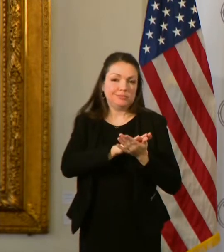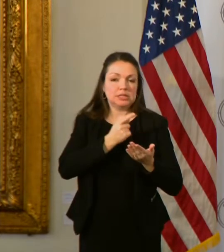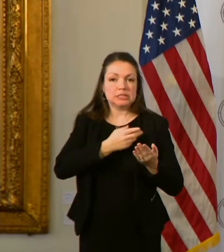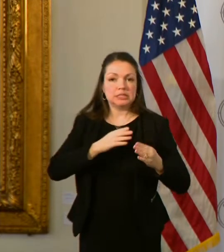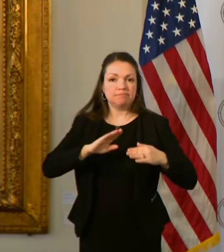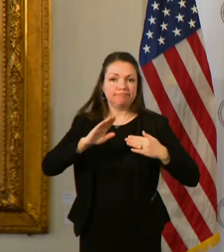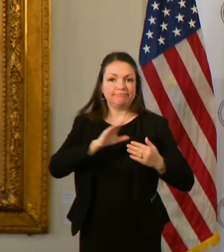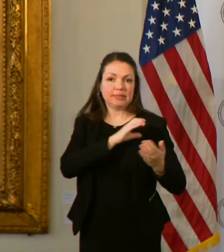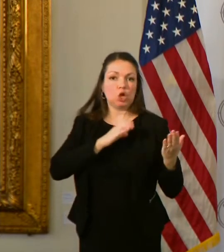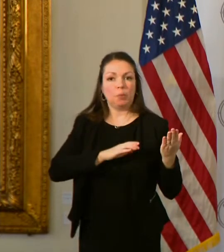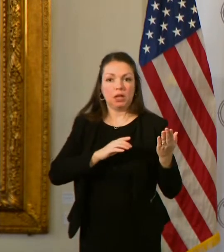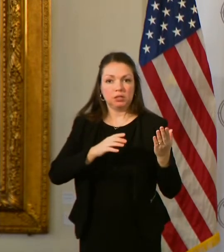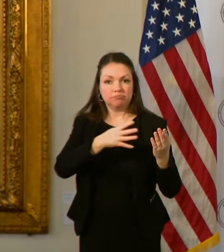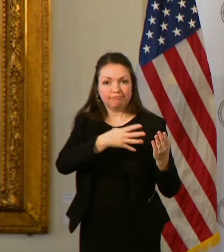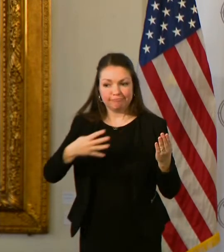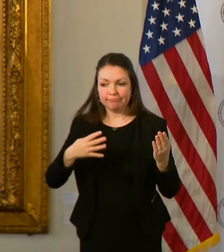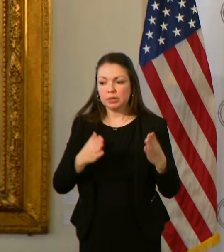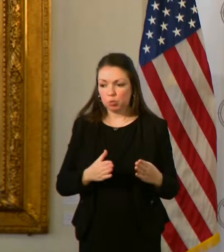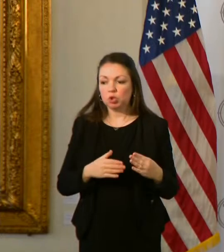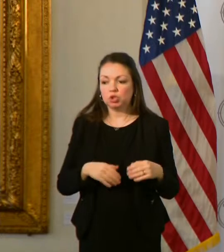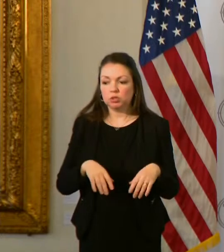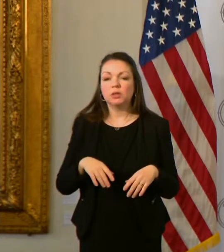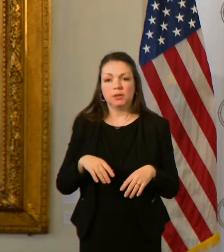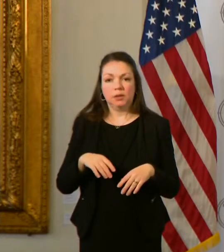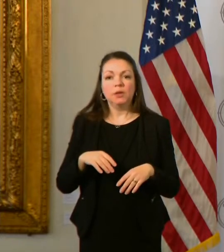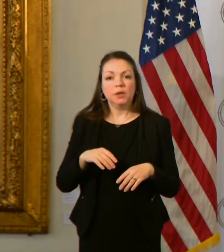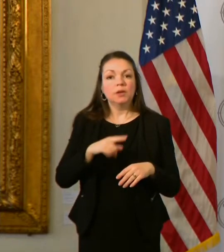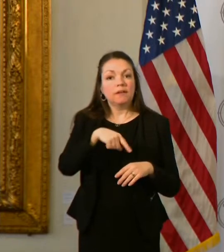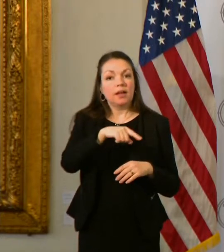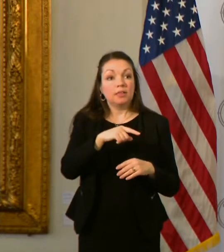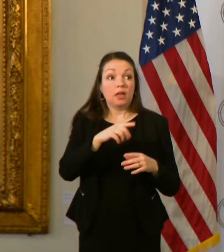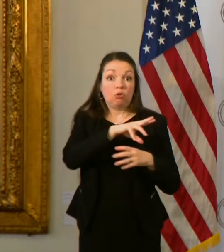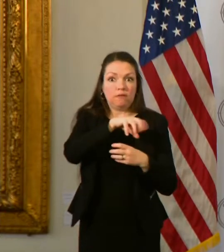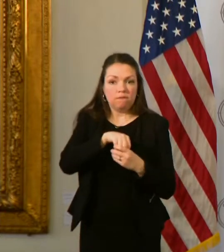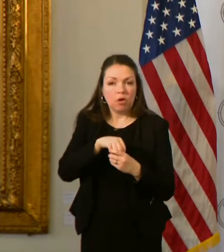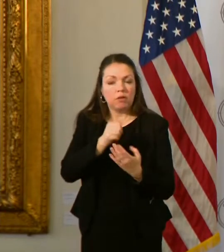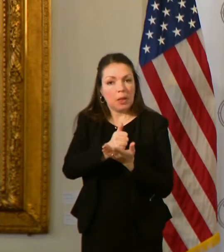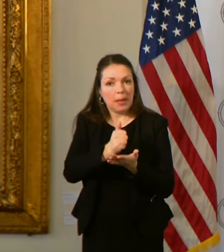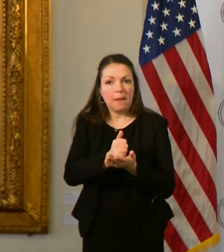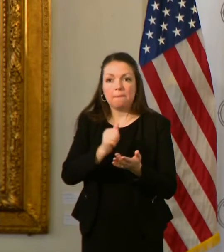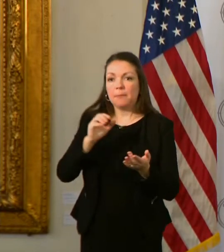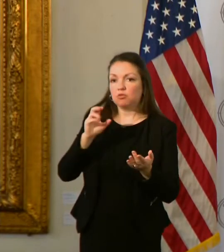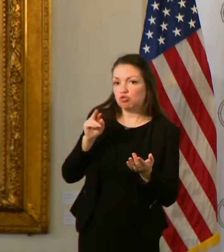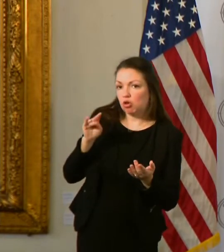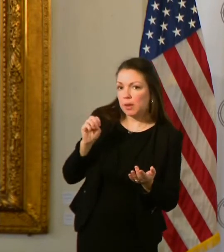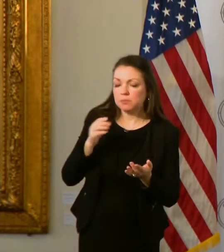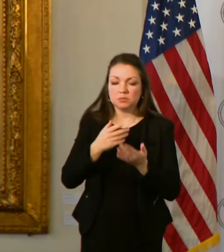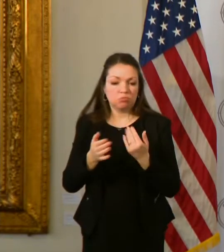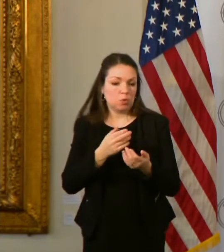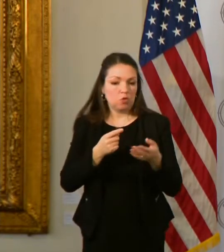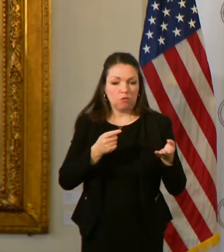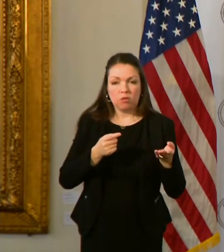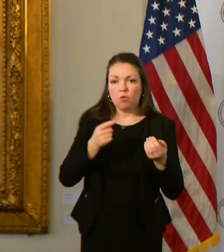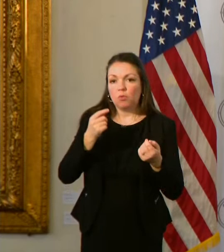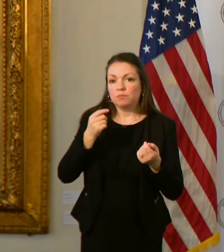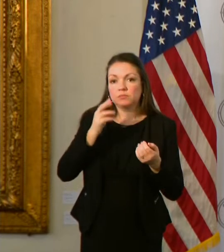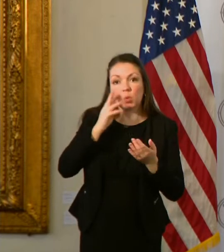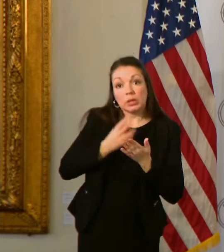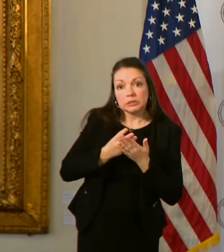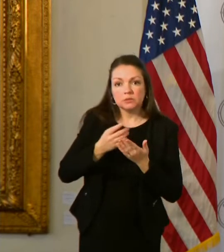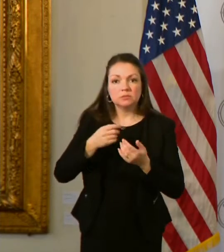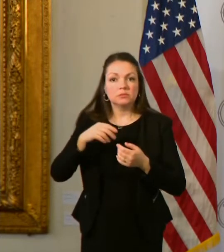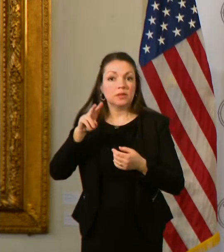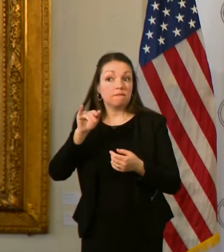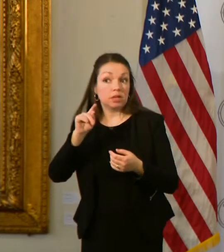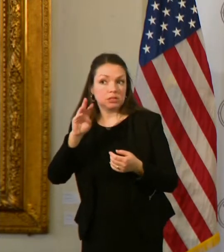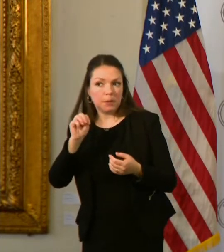have helped us in the prosecution of crimes, whether as victims or witnesses. What we